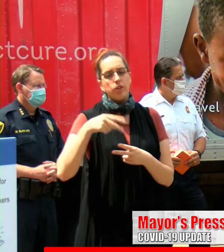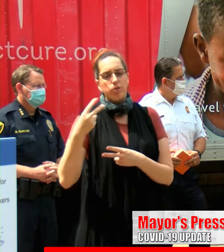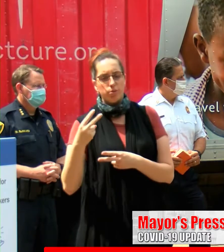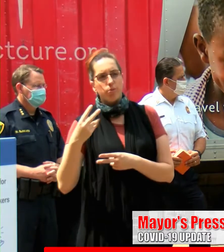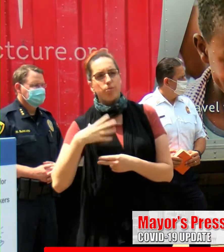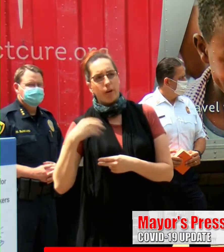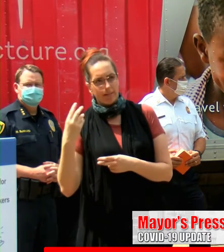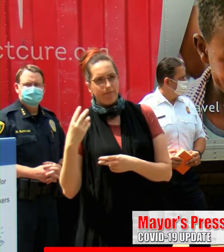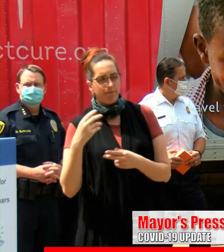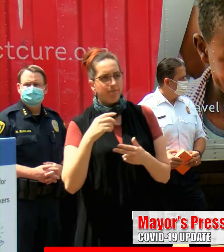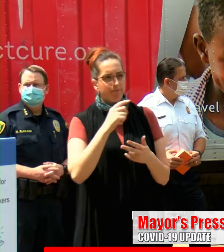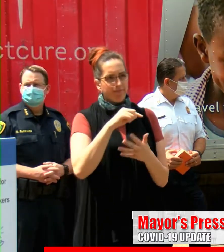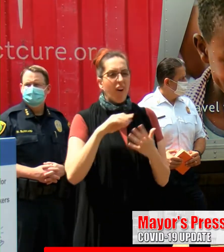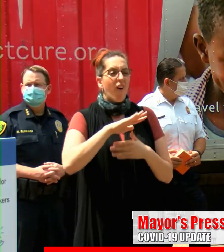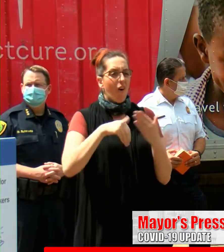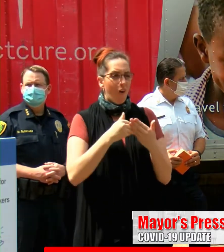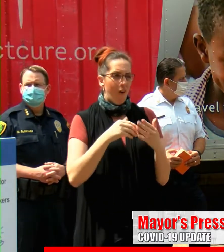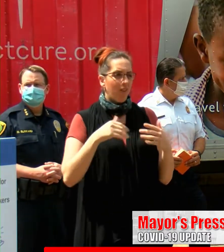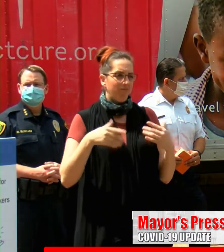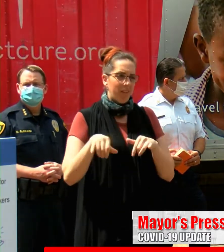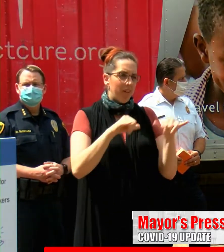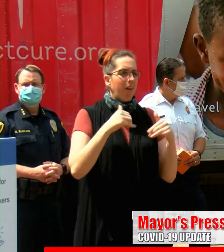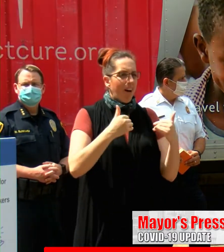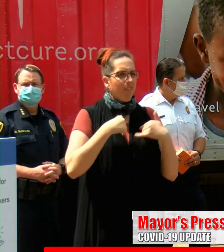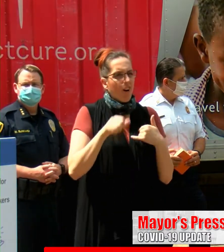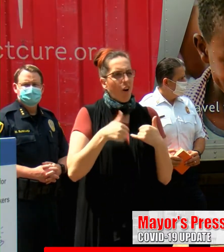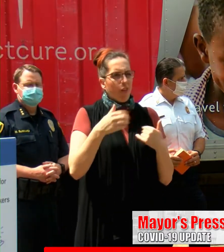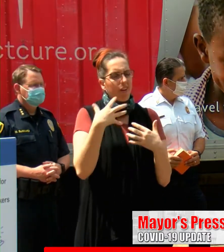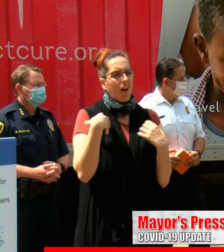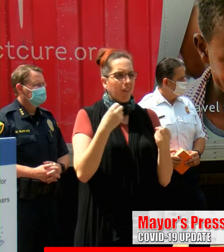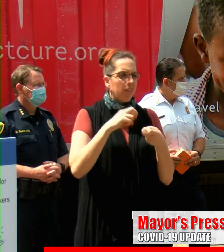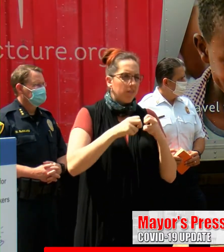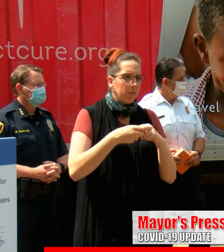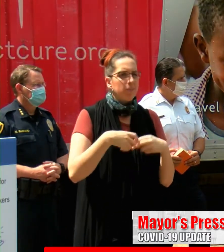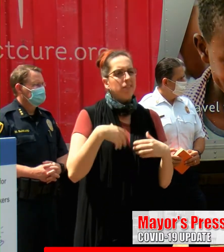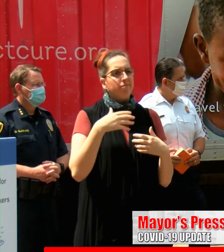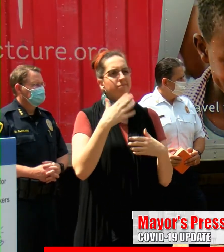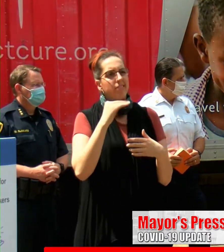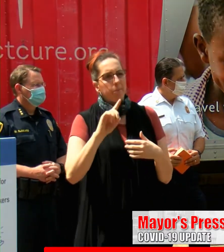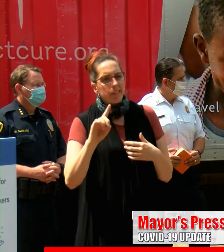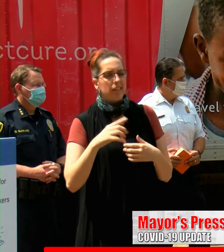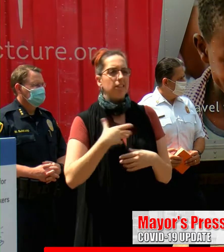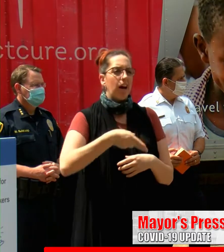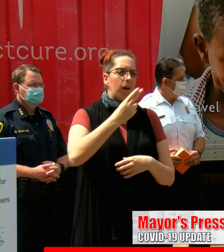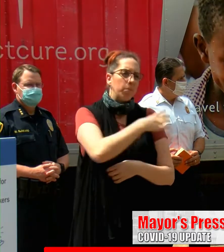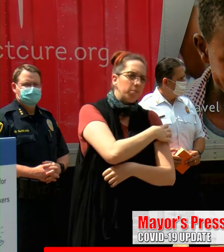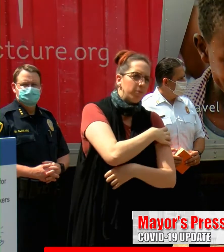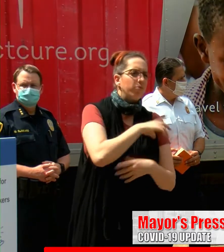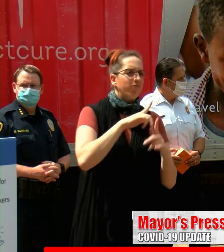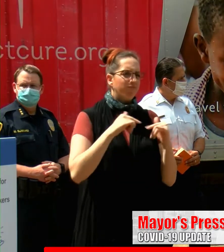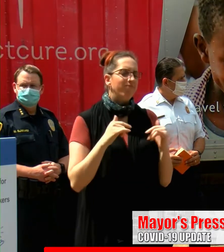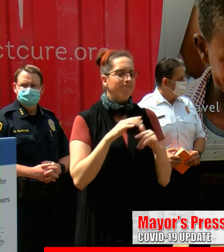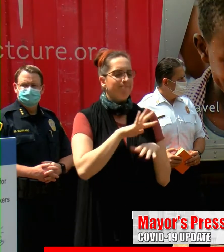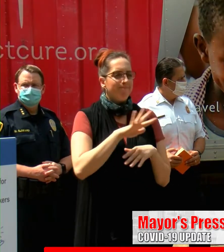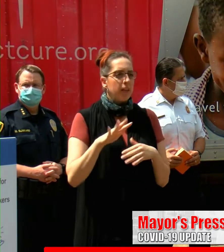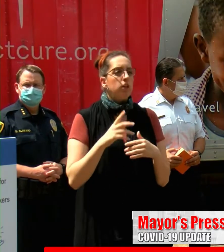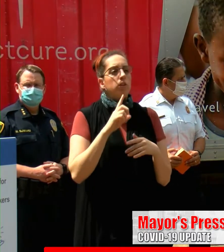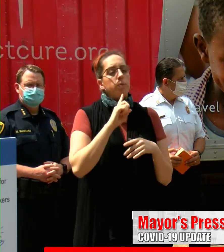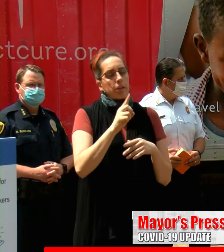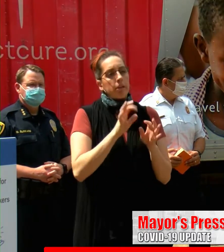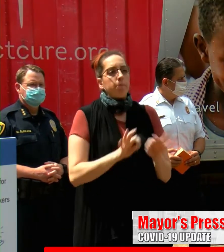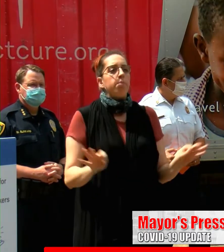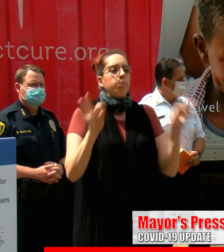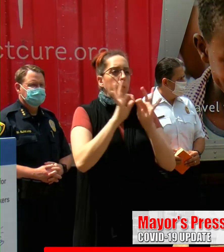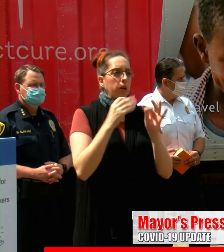with underlying health issues such as diabetes or hypertension. And that's why it's so very, very important to